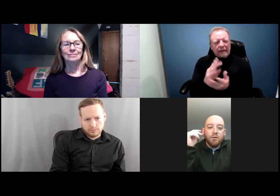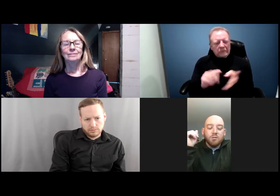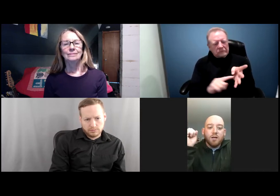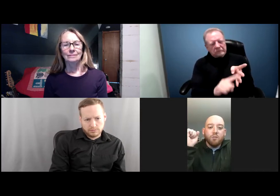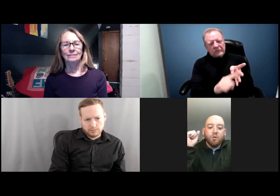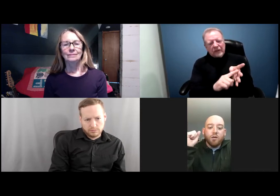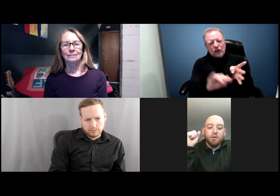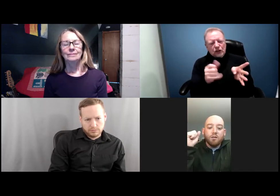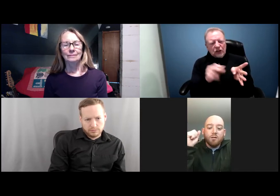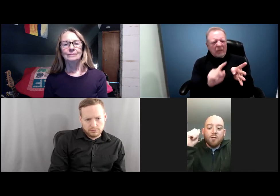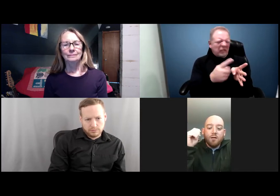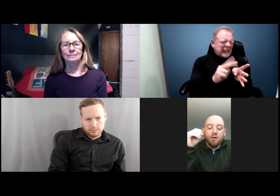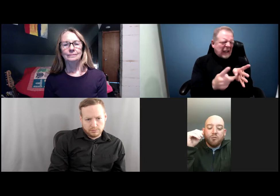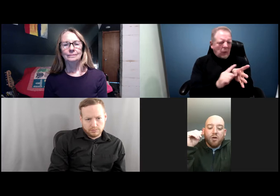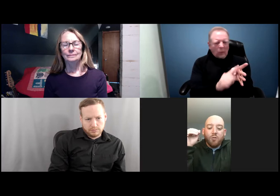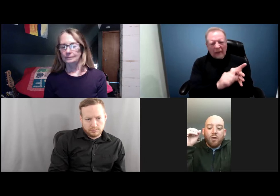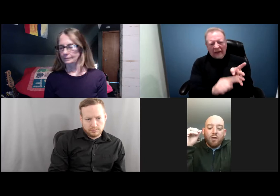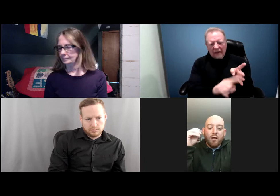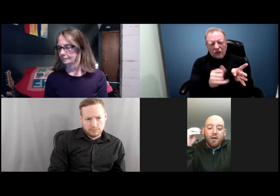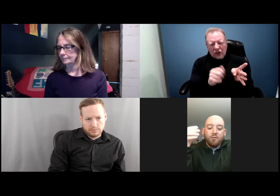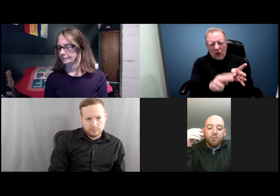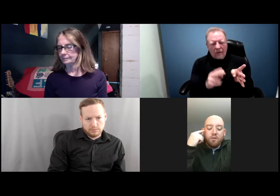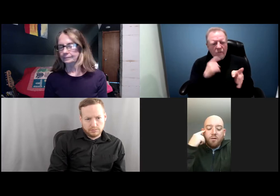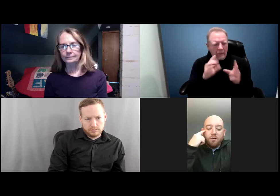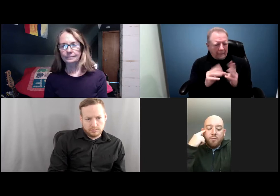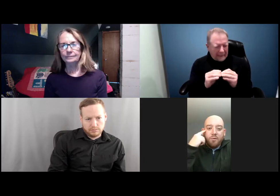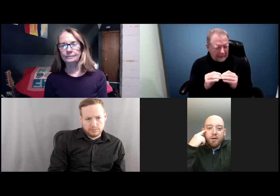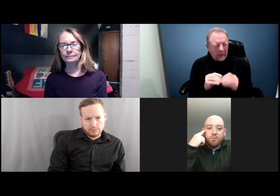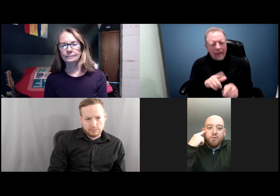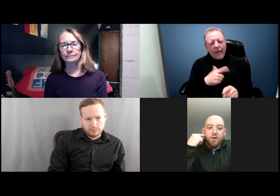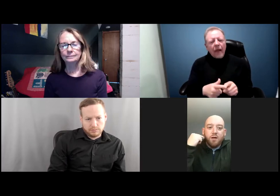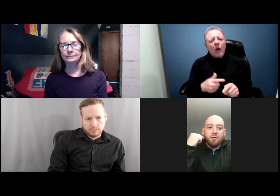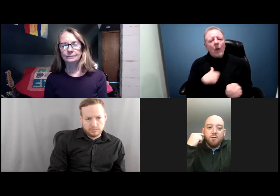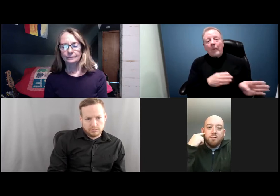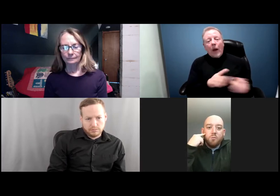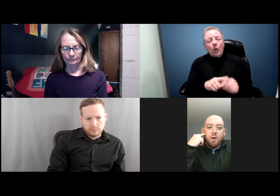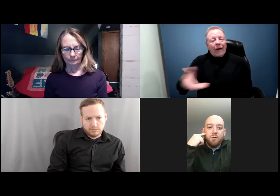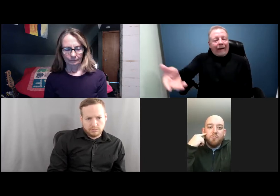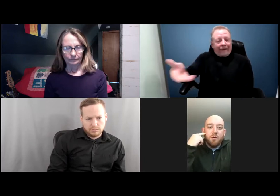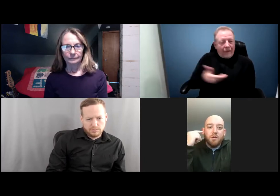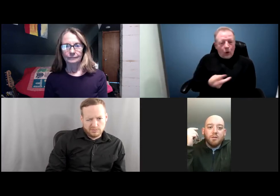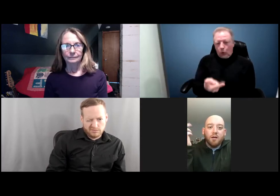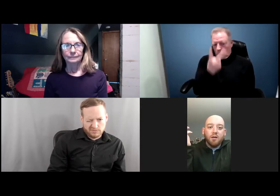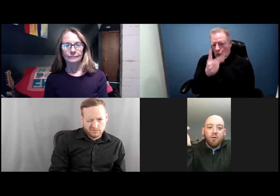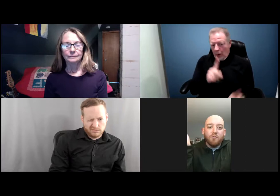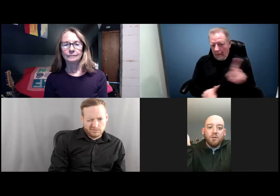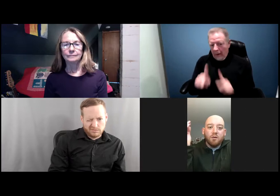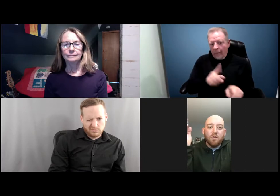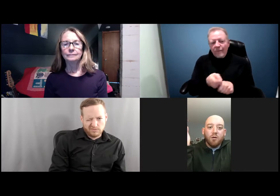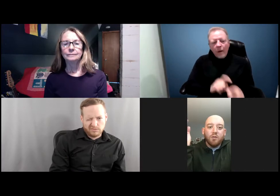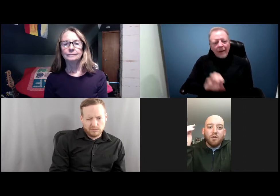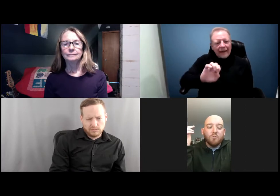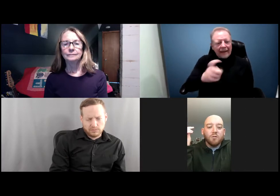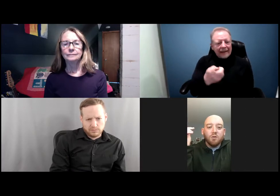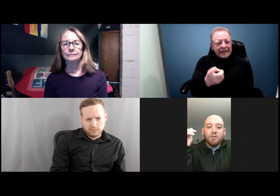the first or second week of January. And we are planning to invite 2 people from the Executive Office of